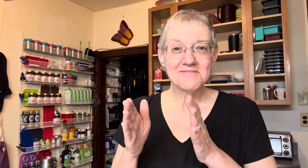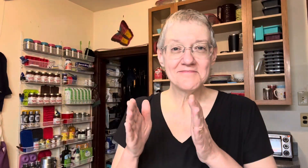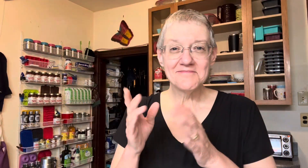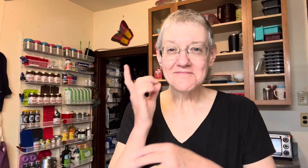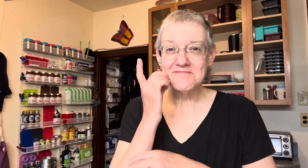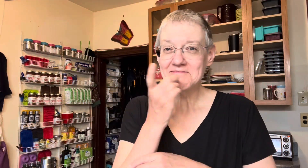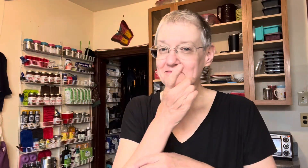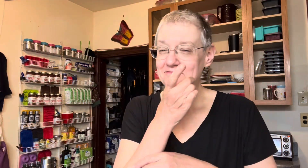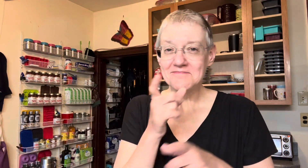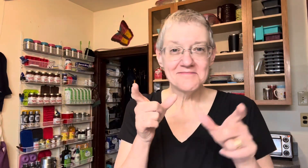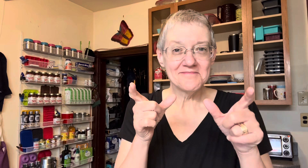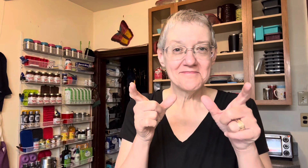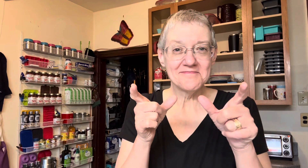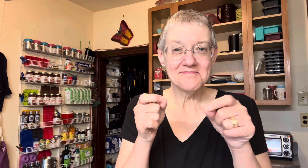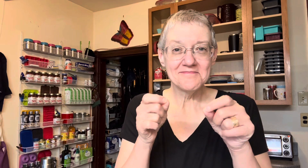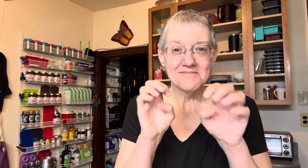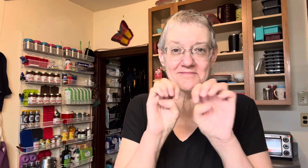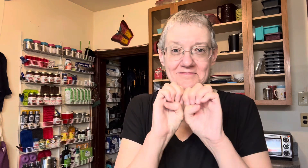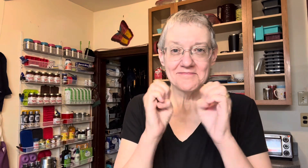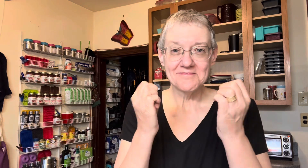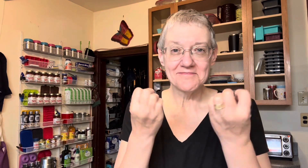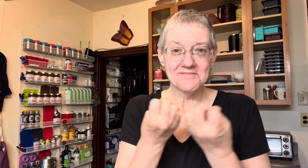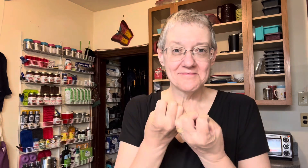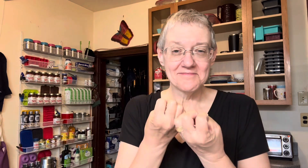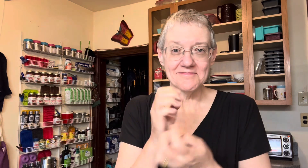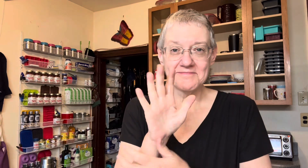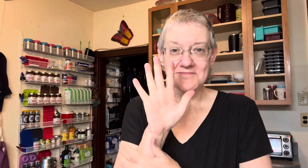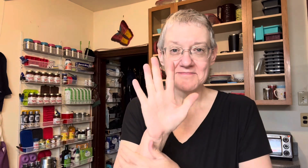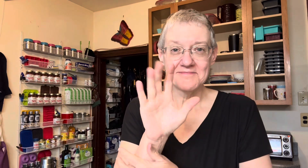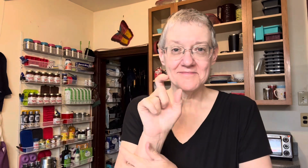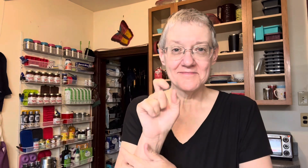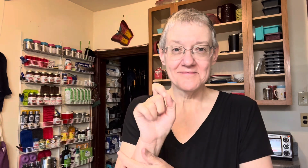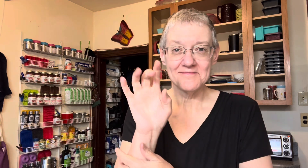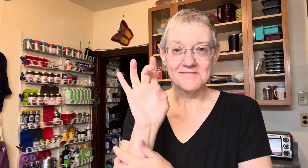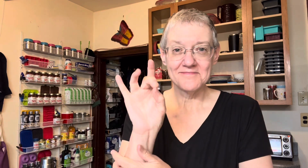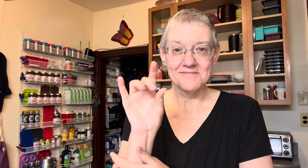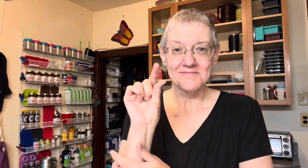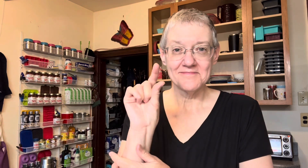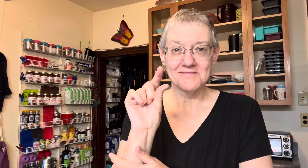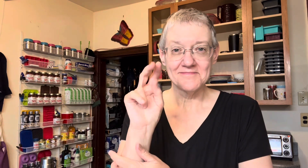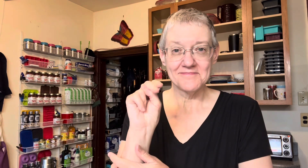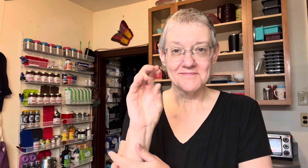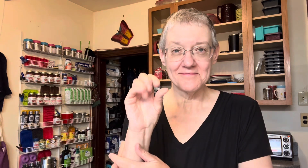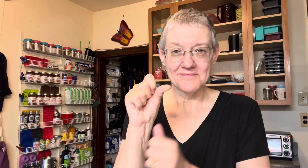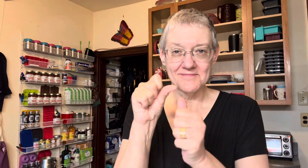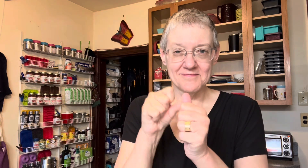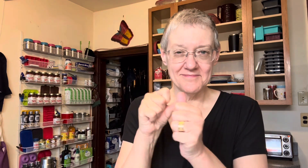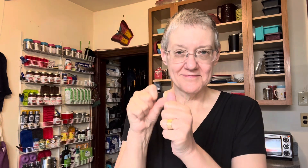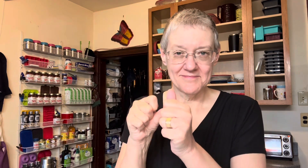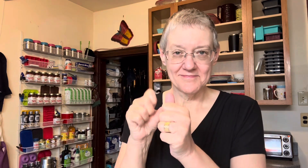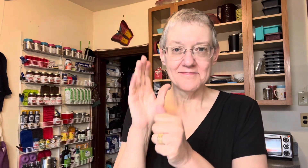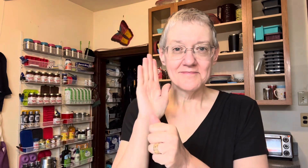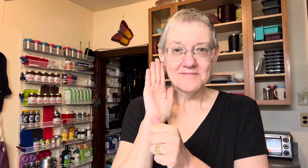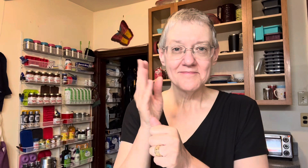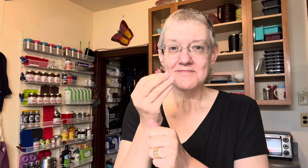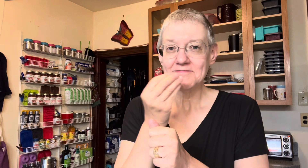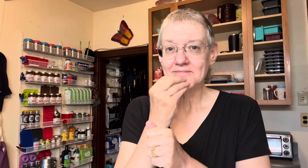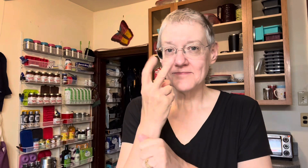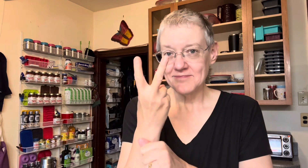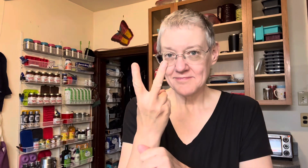Now let's prep Dale's Keto Crab Enchiladas, 5.8 grams of net carbs each. Dale's